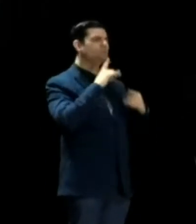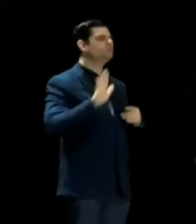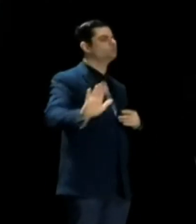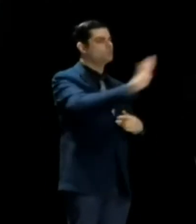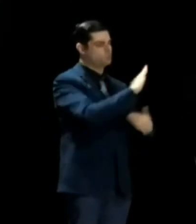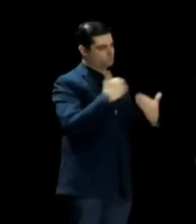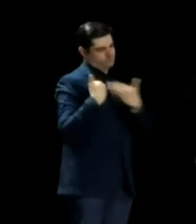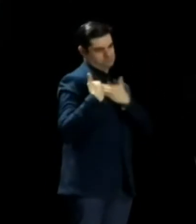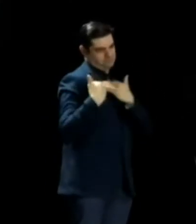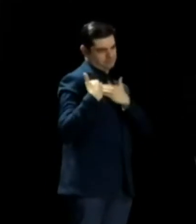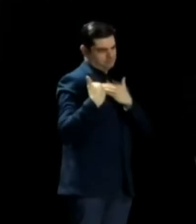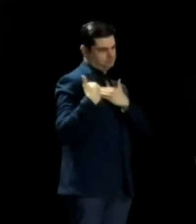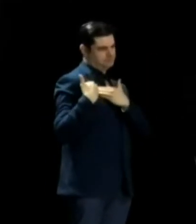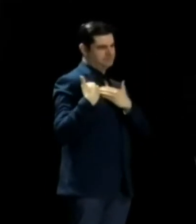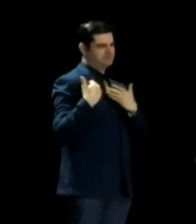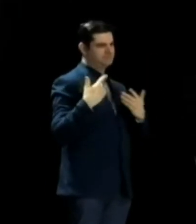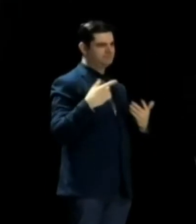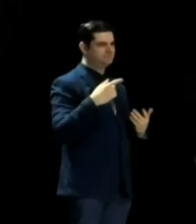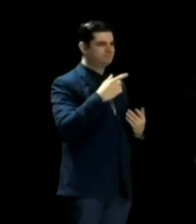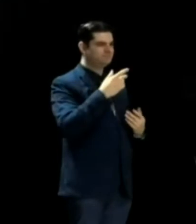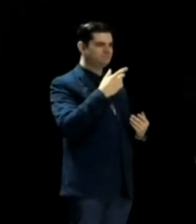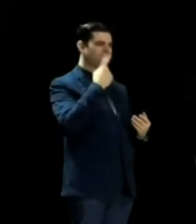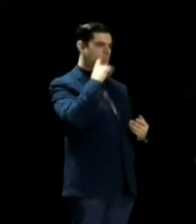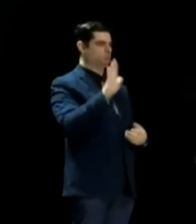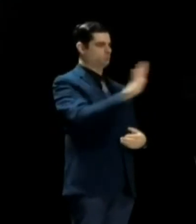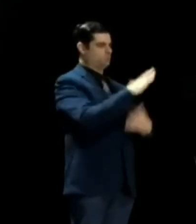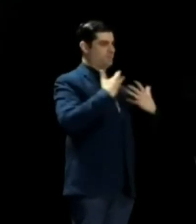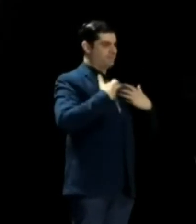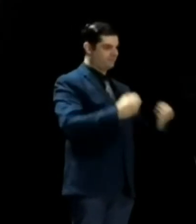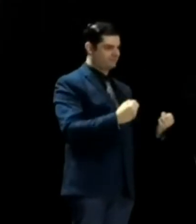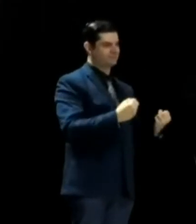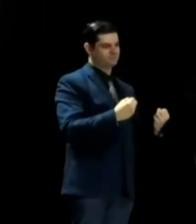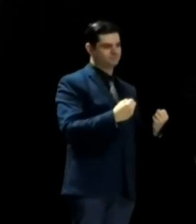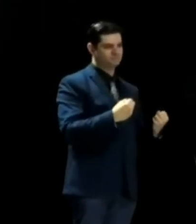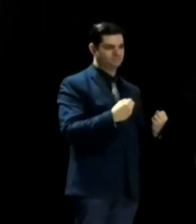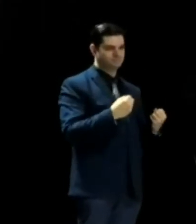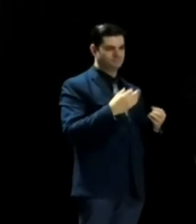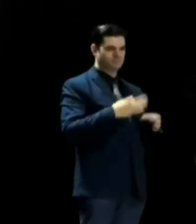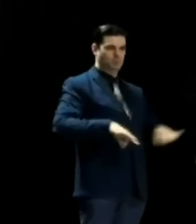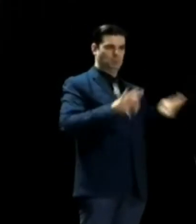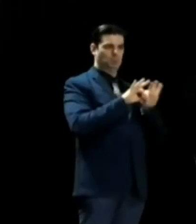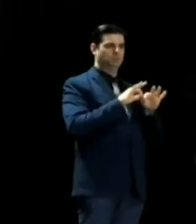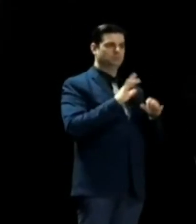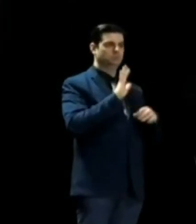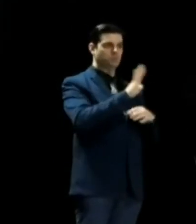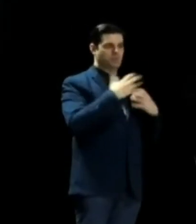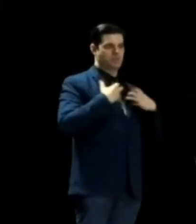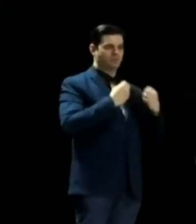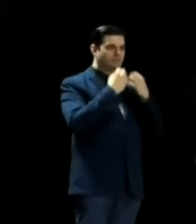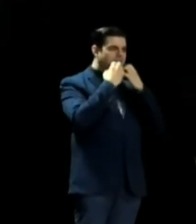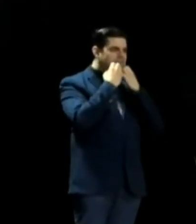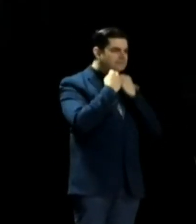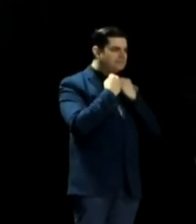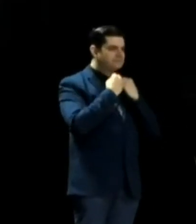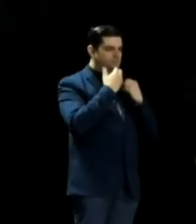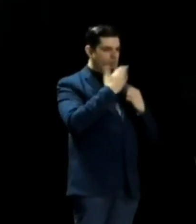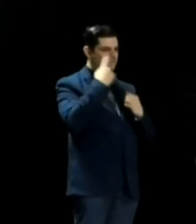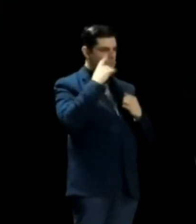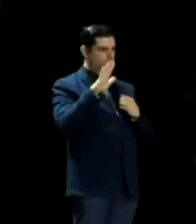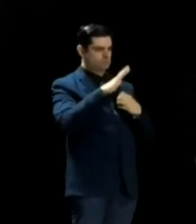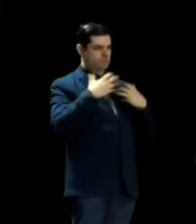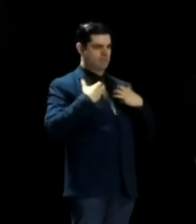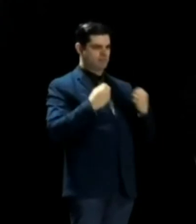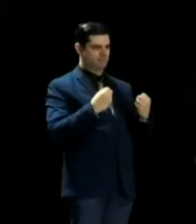best for their public health. Your health is your greatest asset, and this is good for your health. So please do it. Today, Madison County said